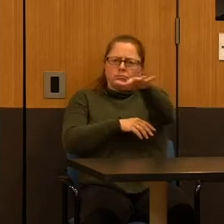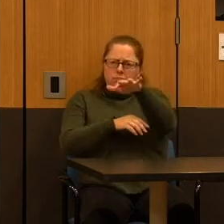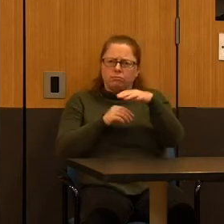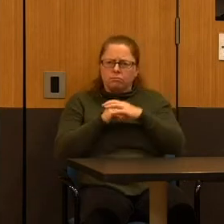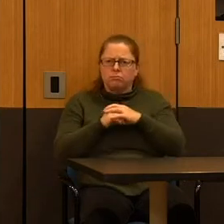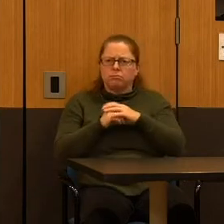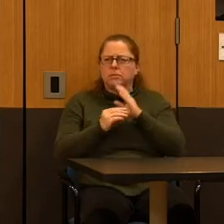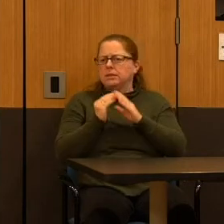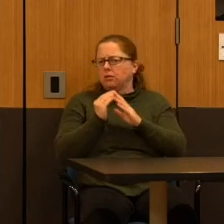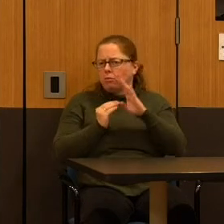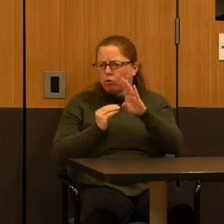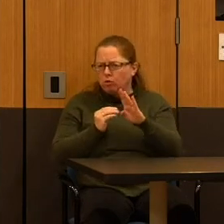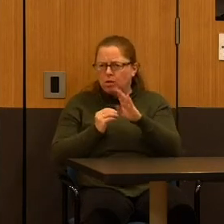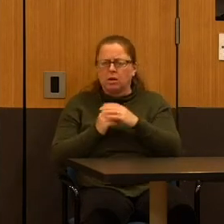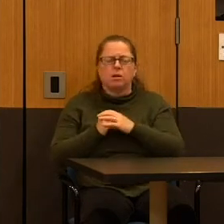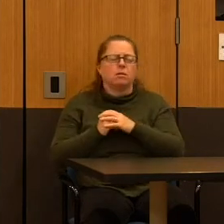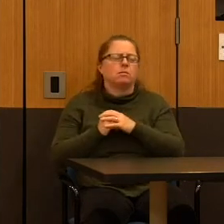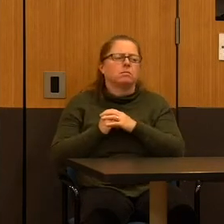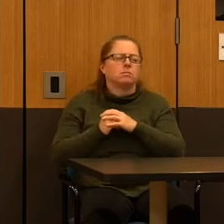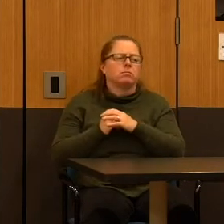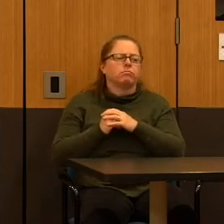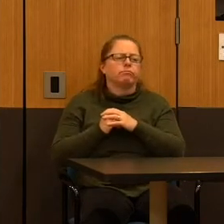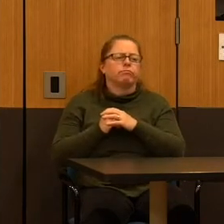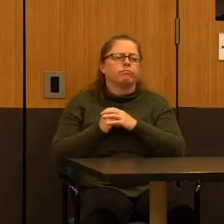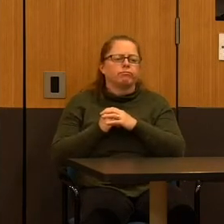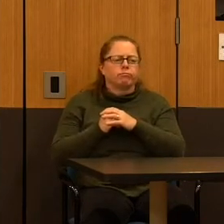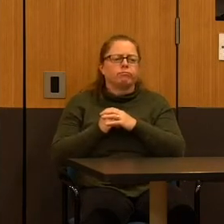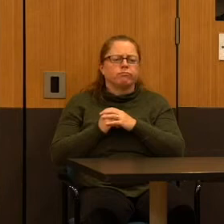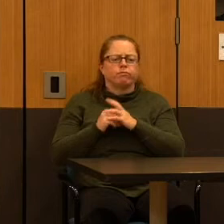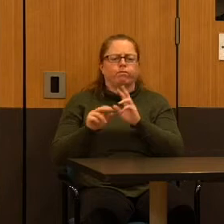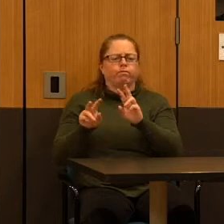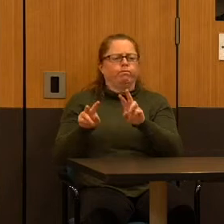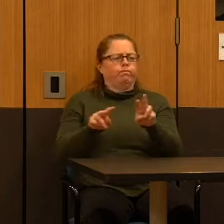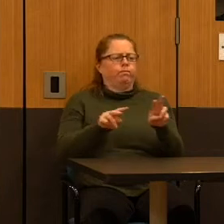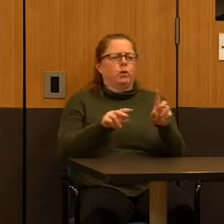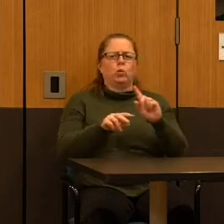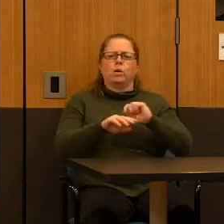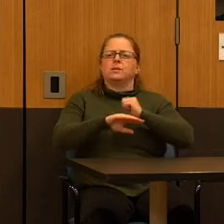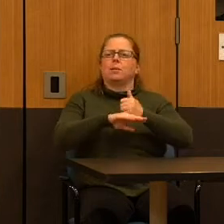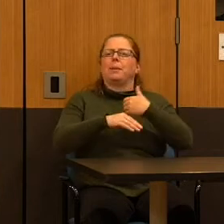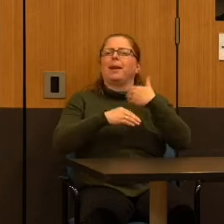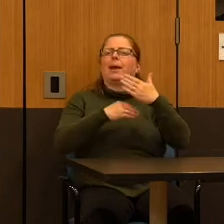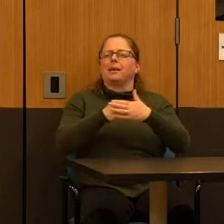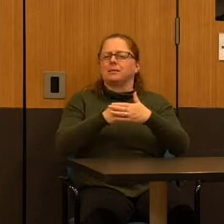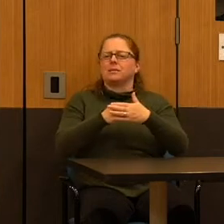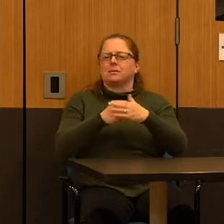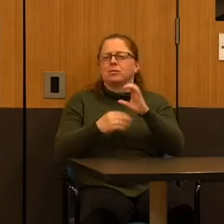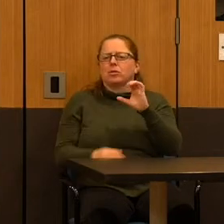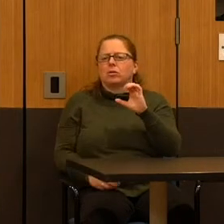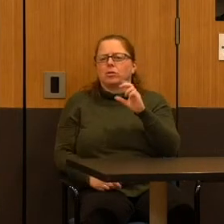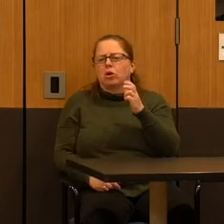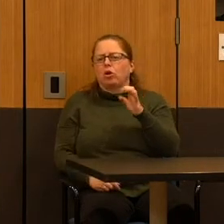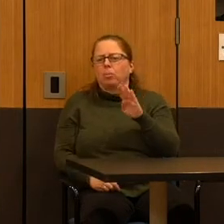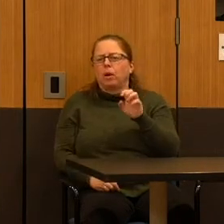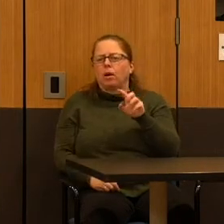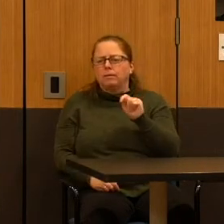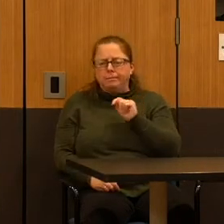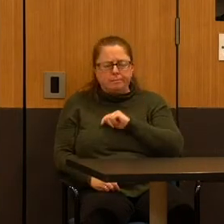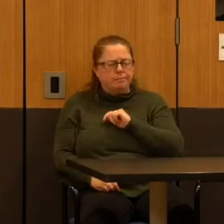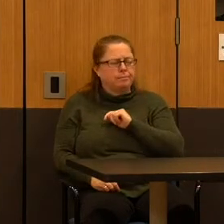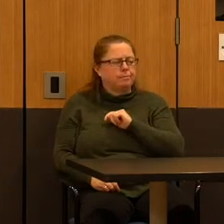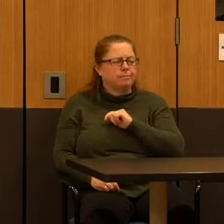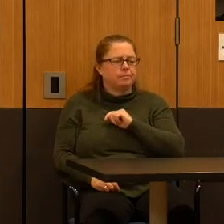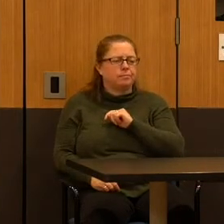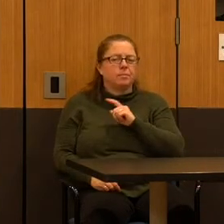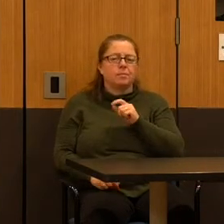the city and sort of where might be best for the next curb cuts. Under the work of